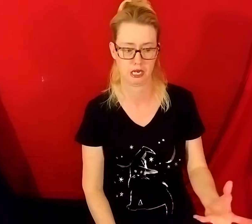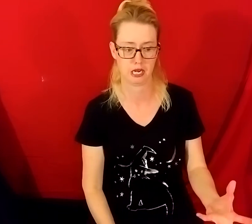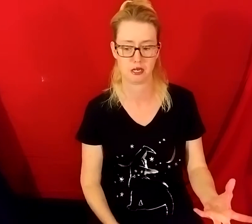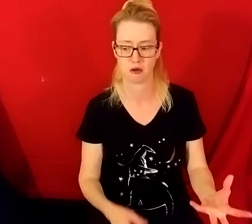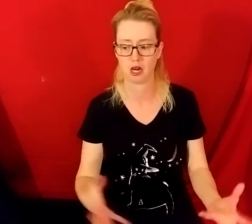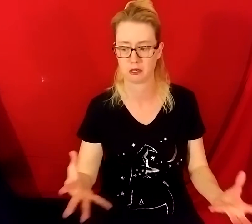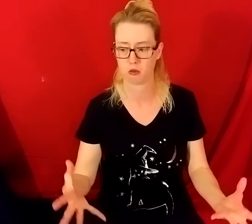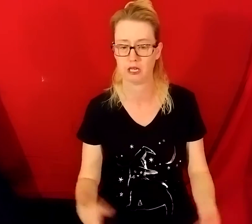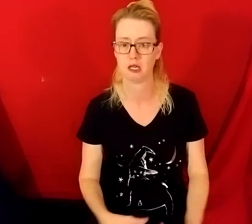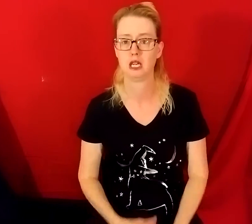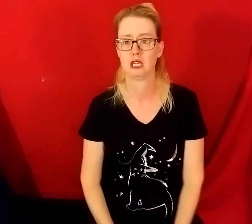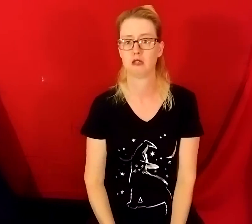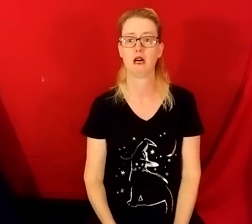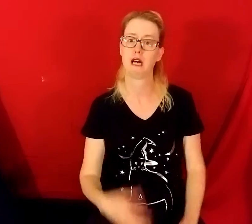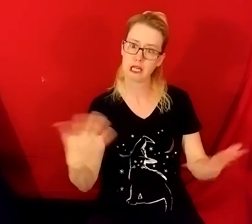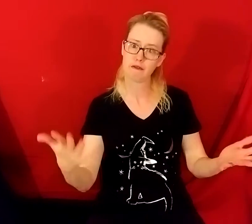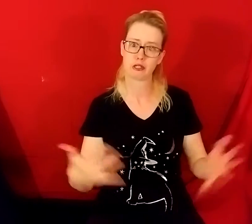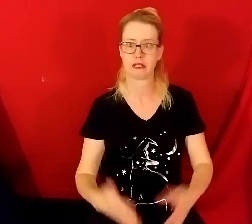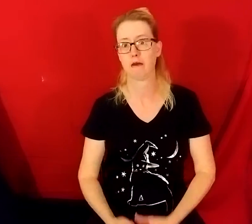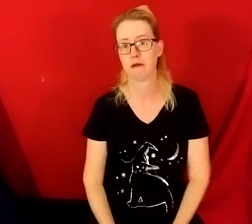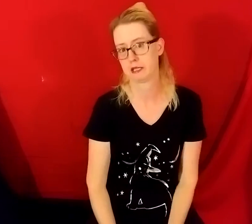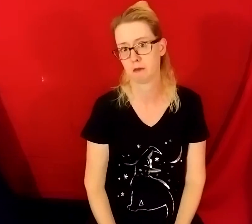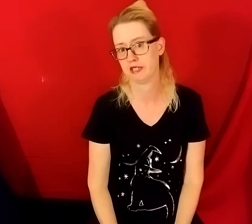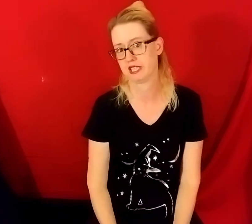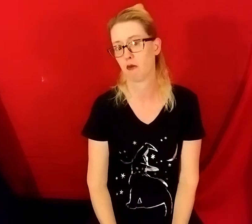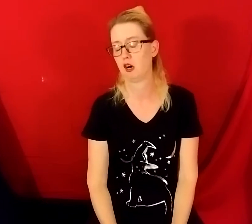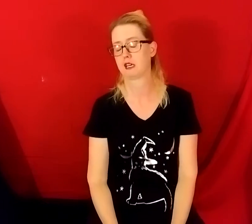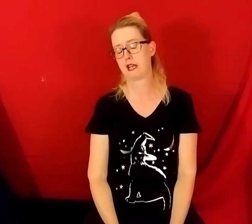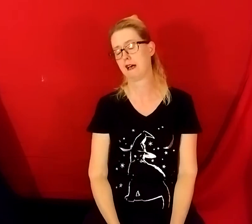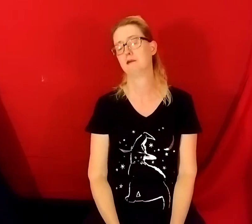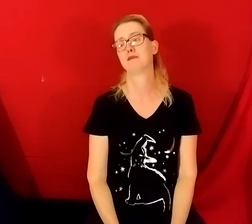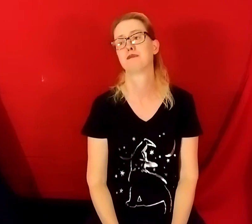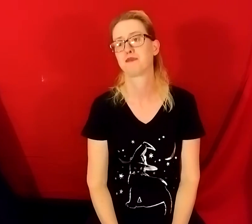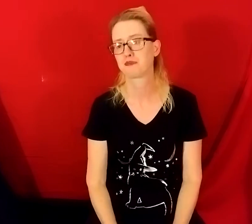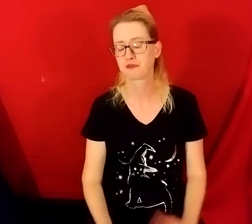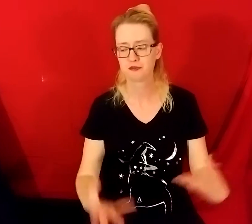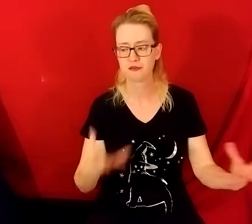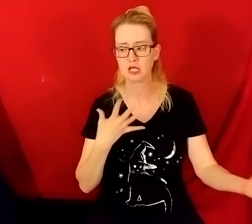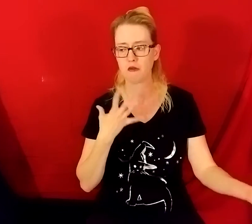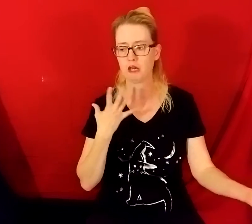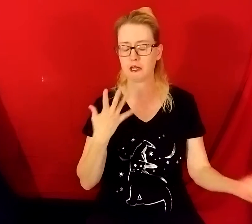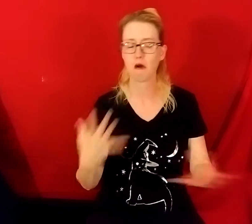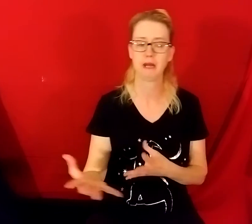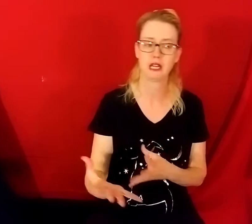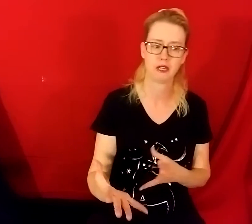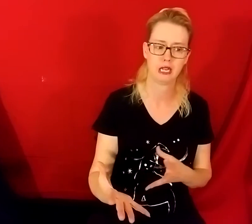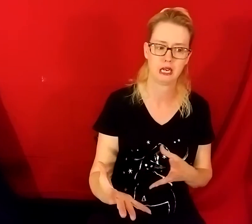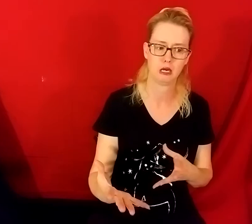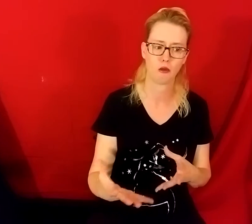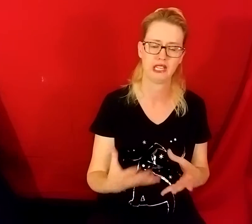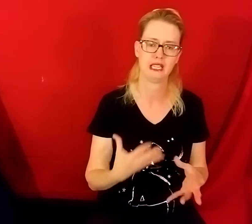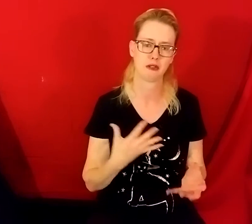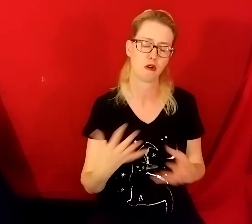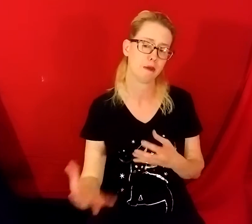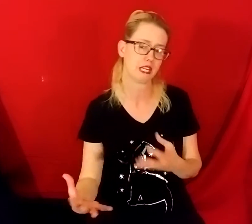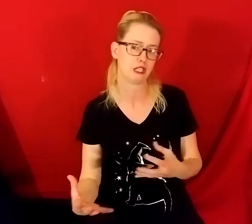you're on this wire. Well, I kind of felt the same way with this movie, The Walk, and, well, going back to, uh, when he was going back in time and